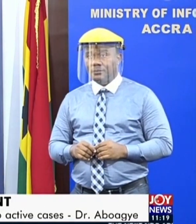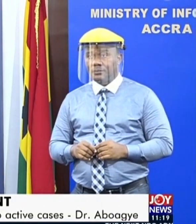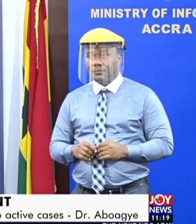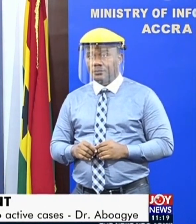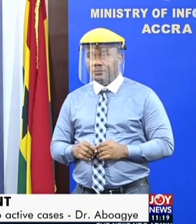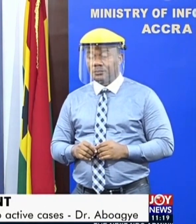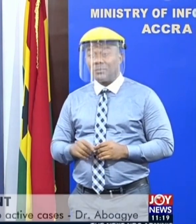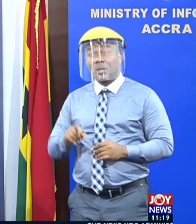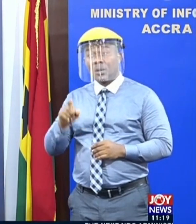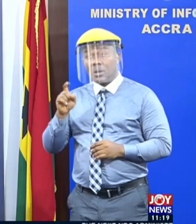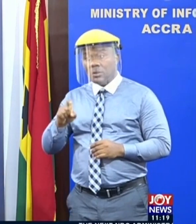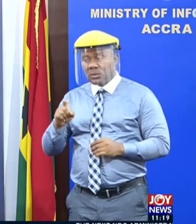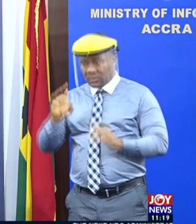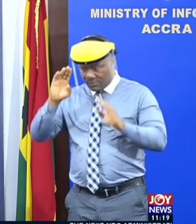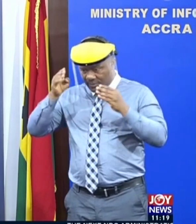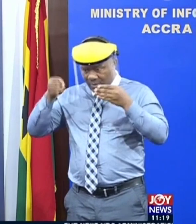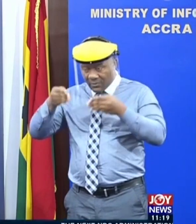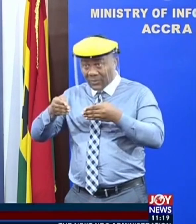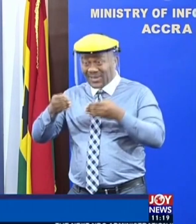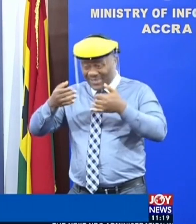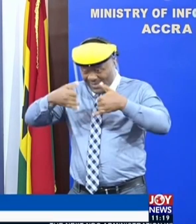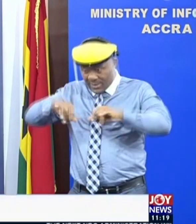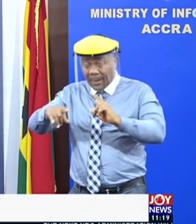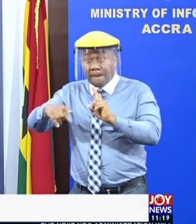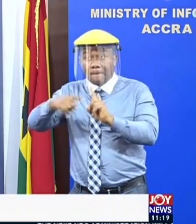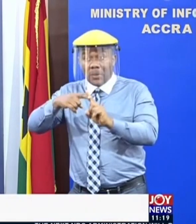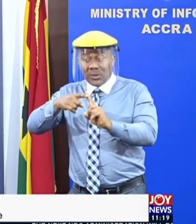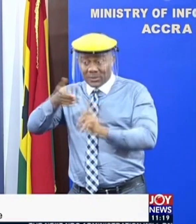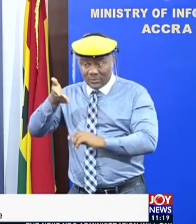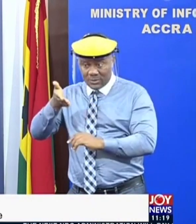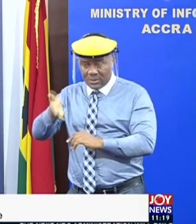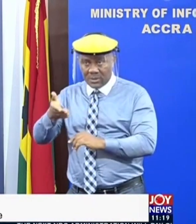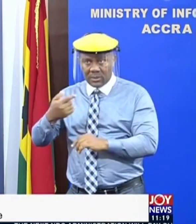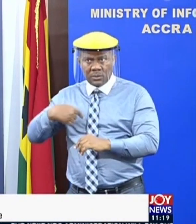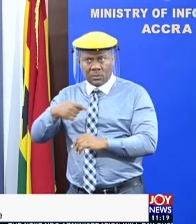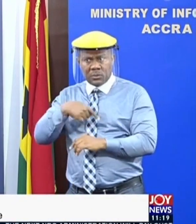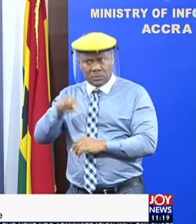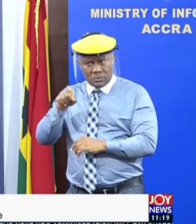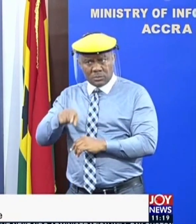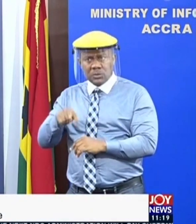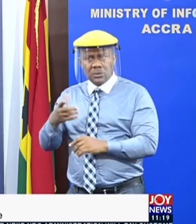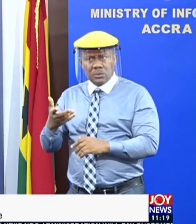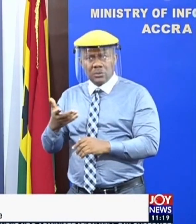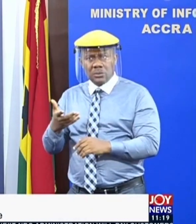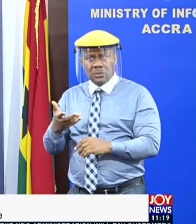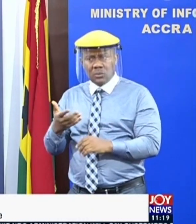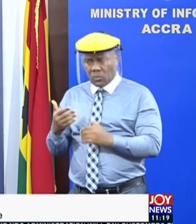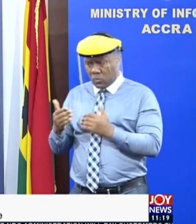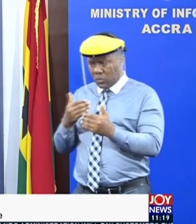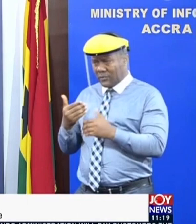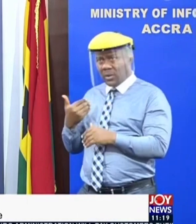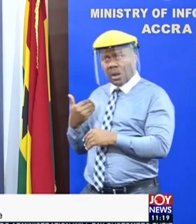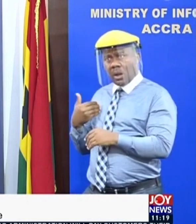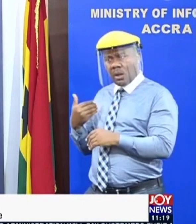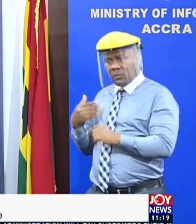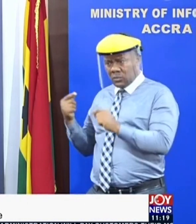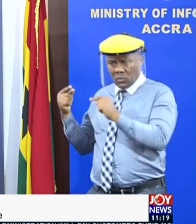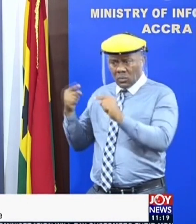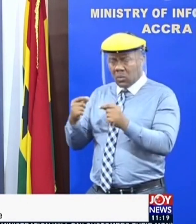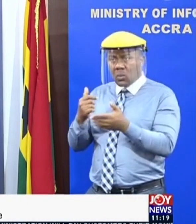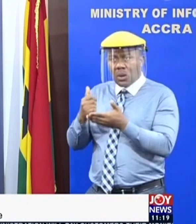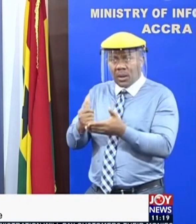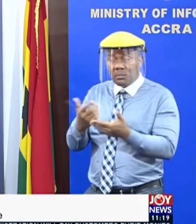need to focus on active cases, because that's where we need to respond with our healthcare services,